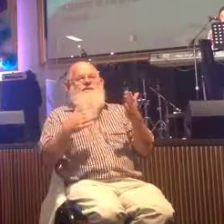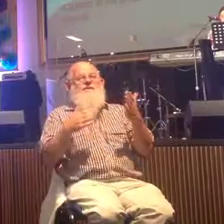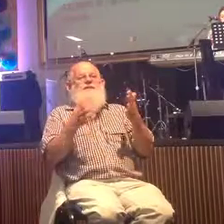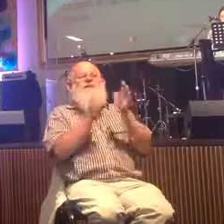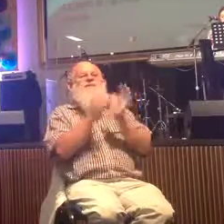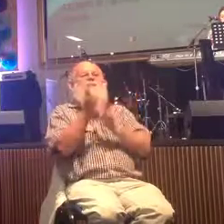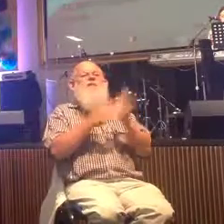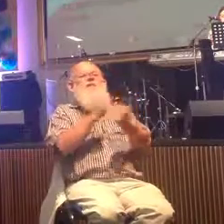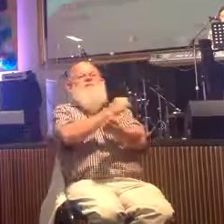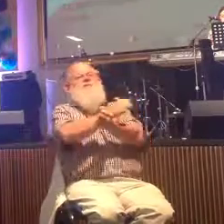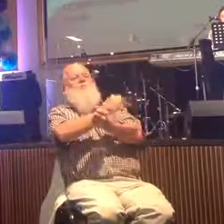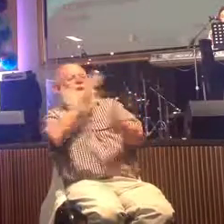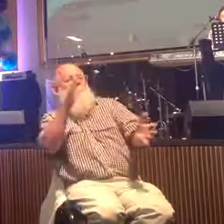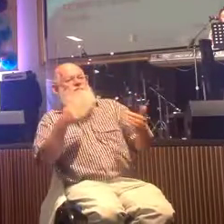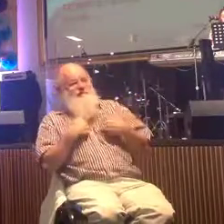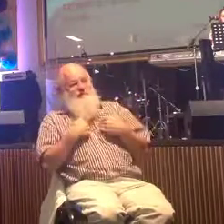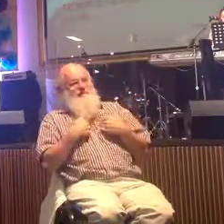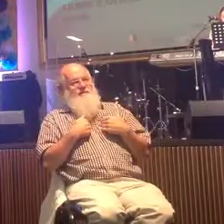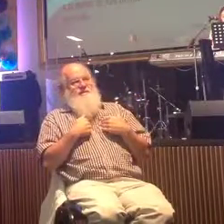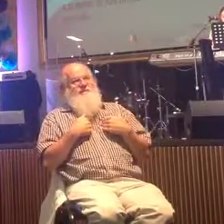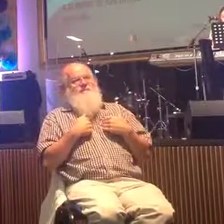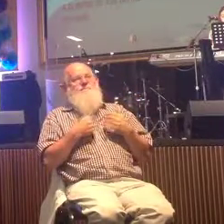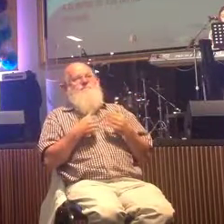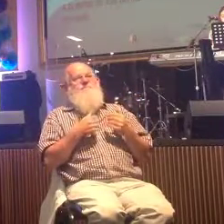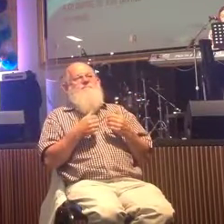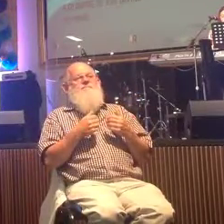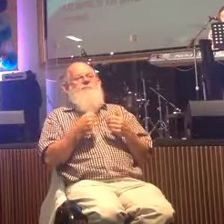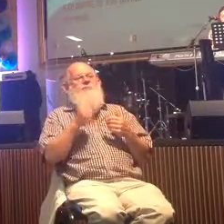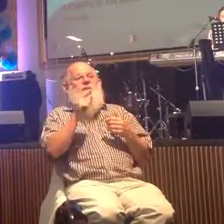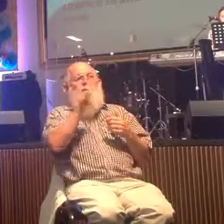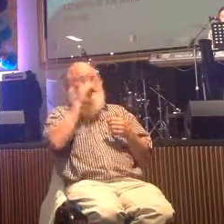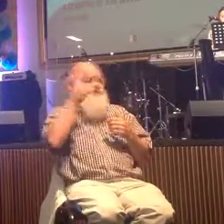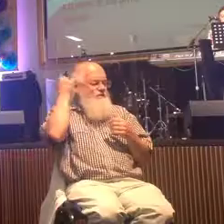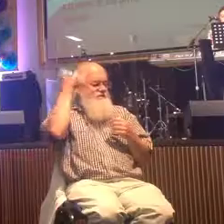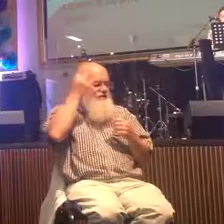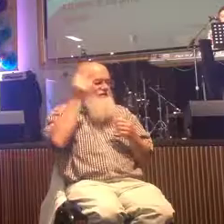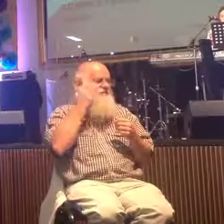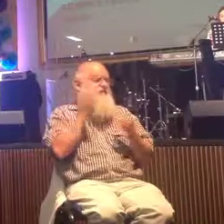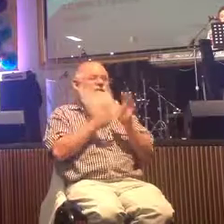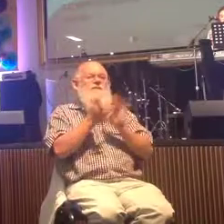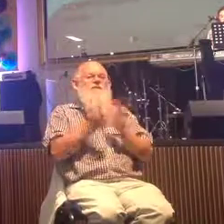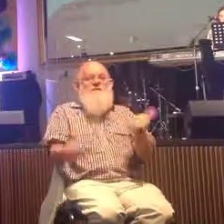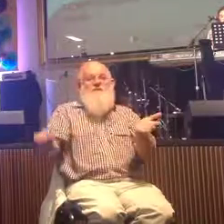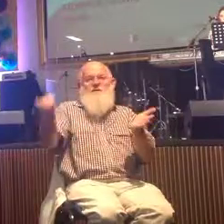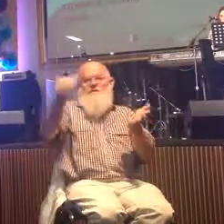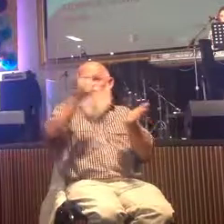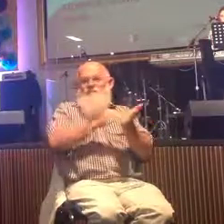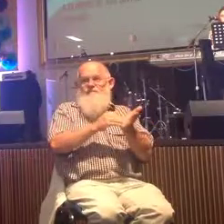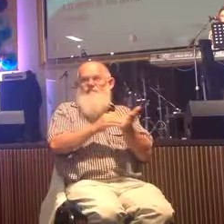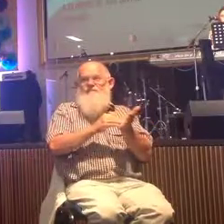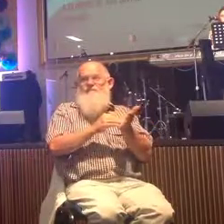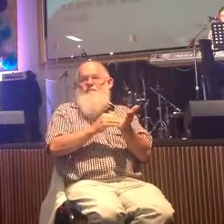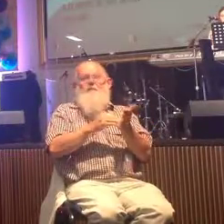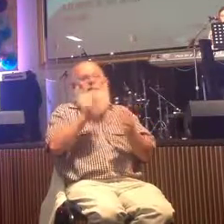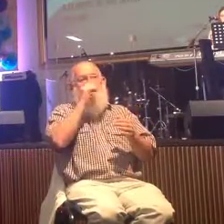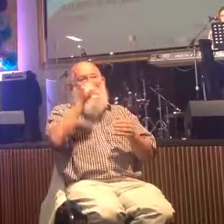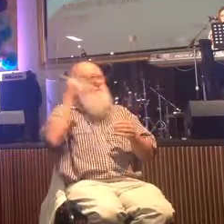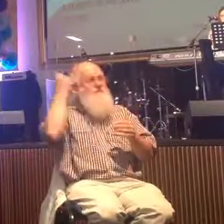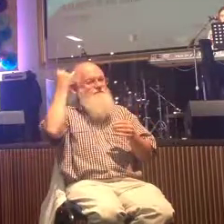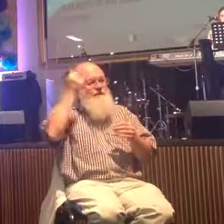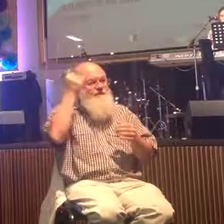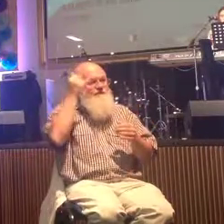he set me free, and he will set you free. And can you imagine the scene when Jesus would have arrived the second time? Can you